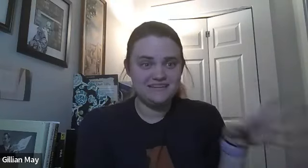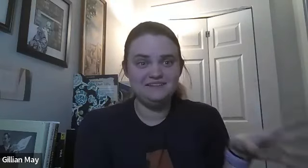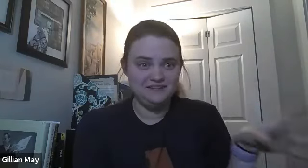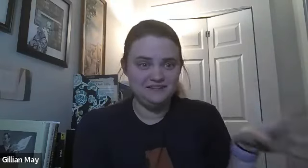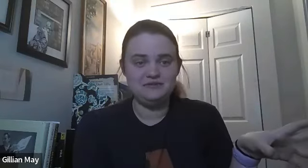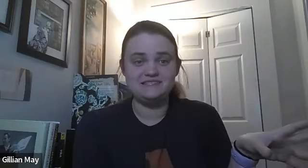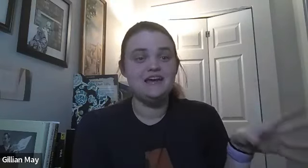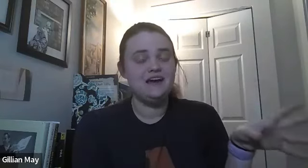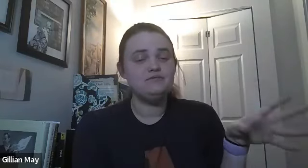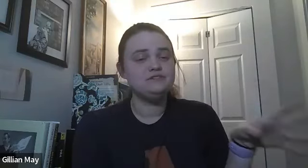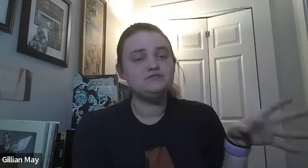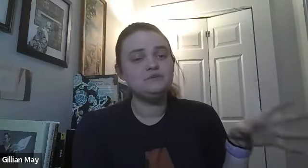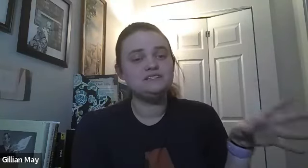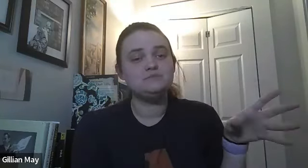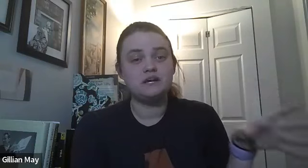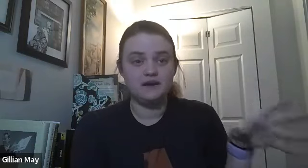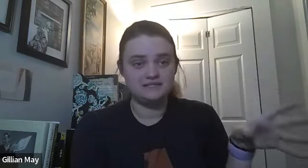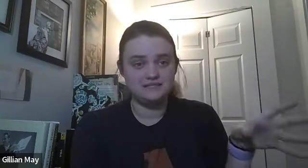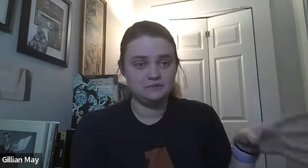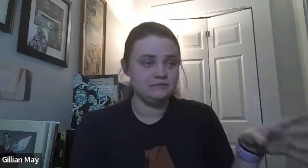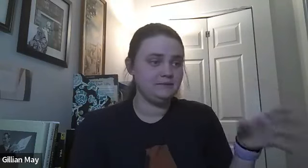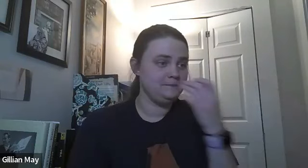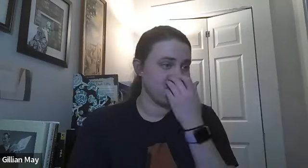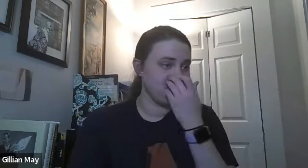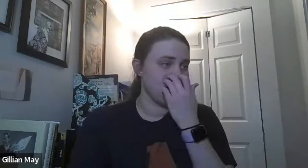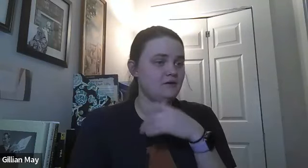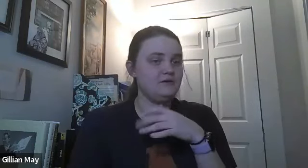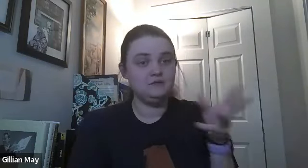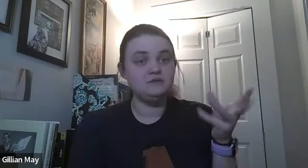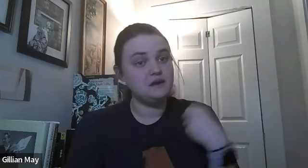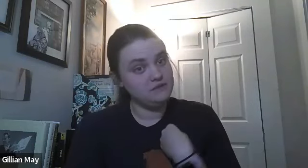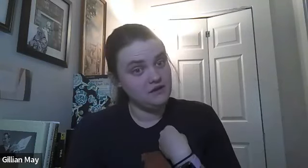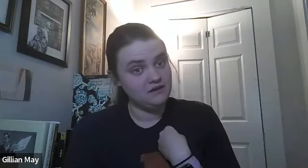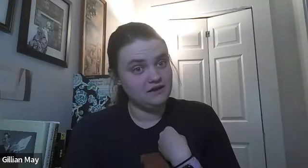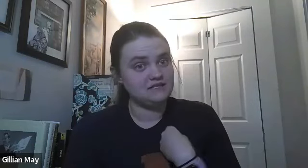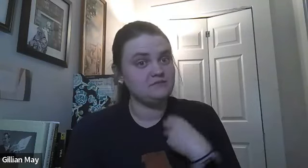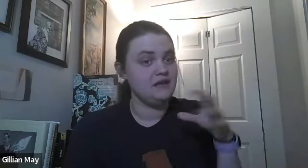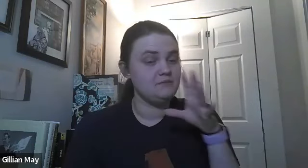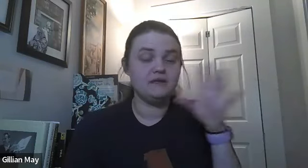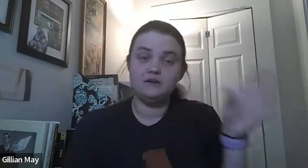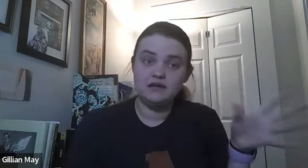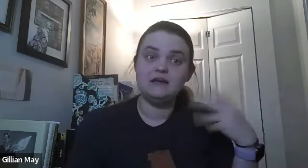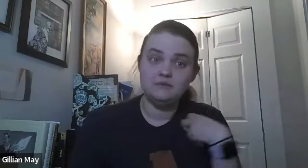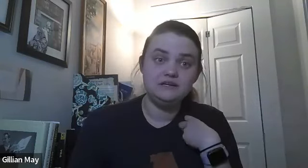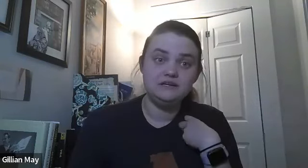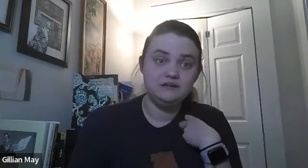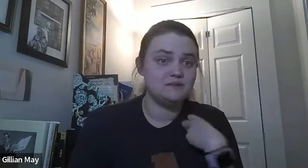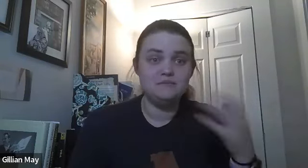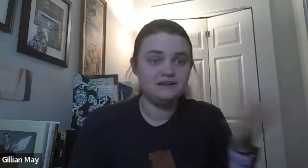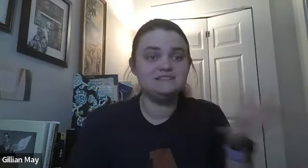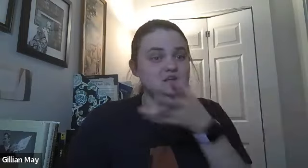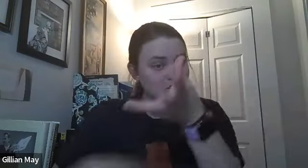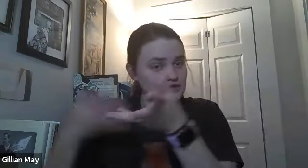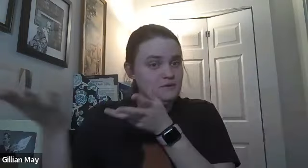telling you this. One student who wants to spread gossip with me. Now, he will tell me all the gossip. And I'm like, okay, I will hear this, but I'm not going to tell you it